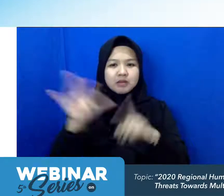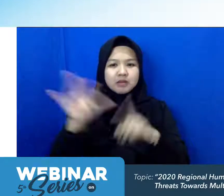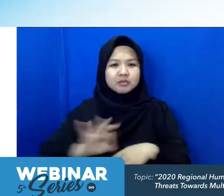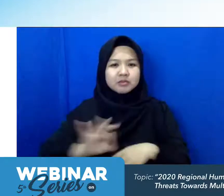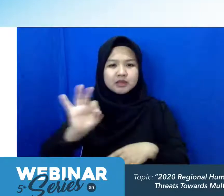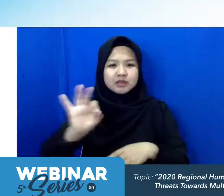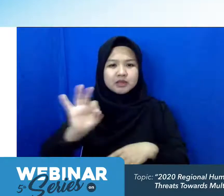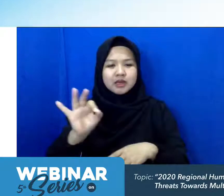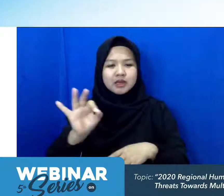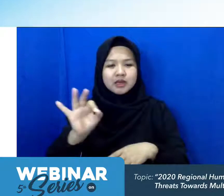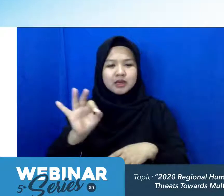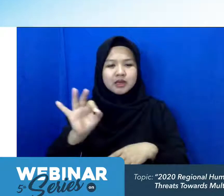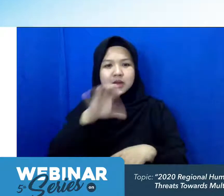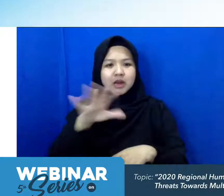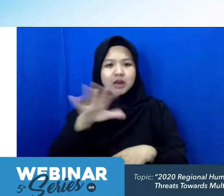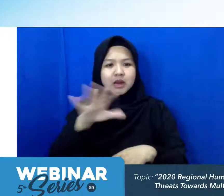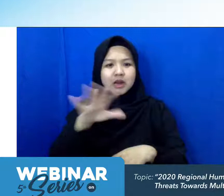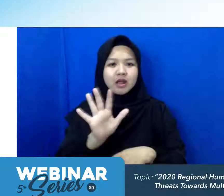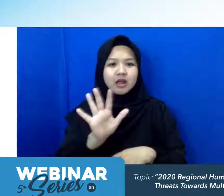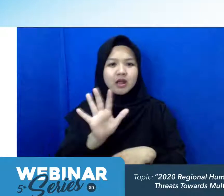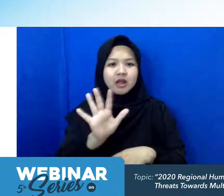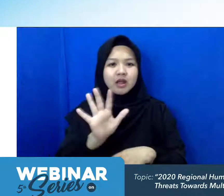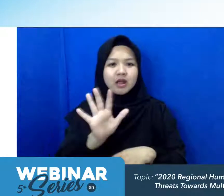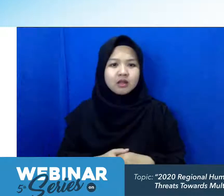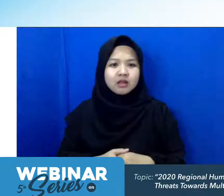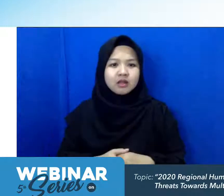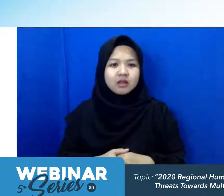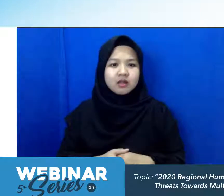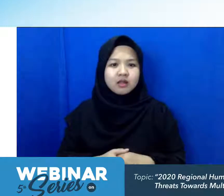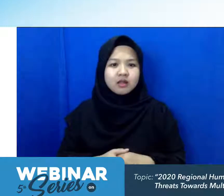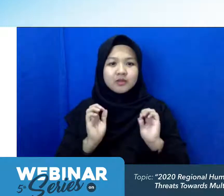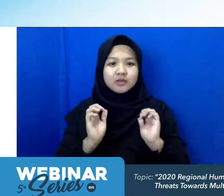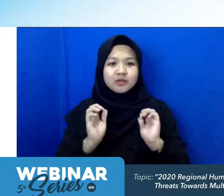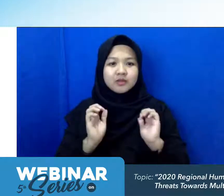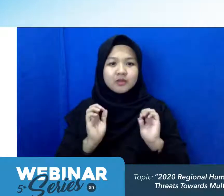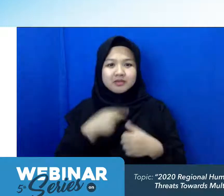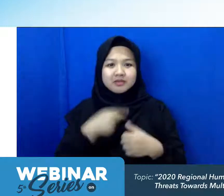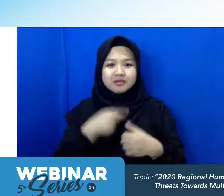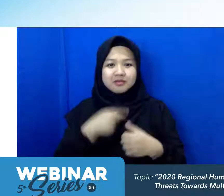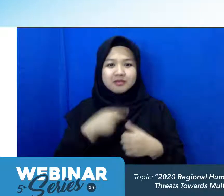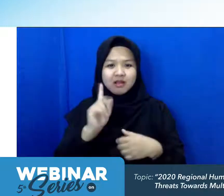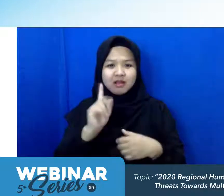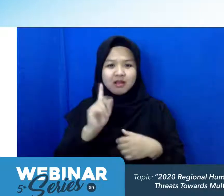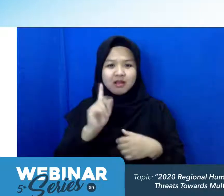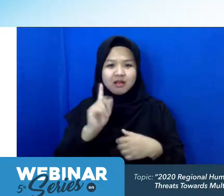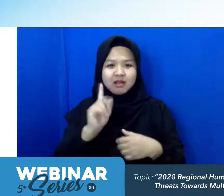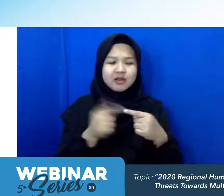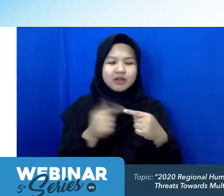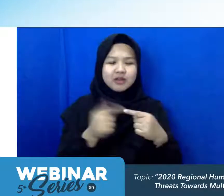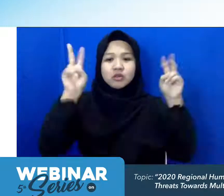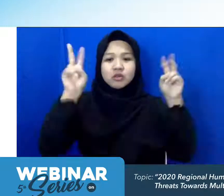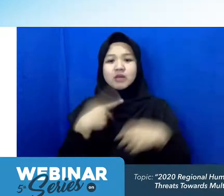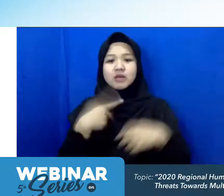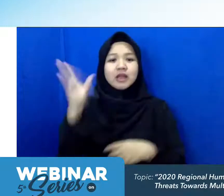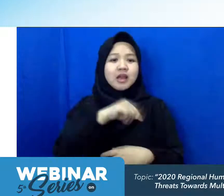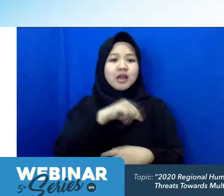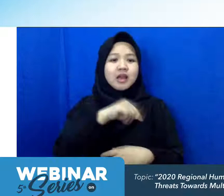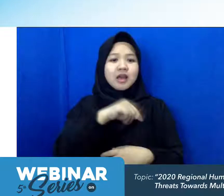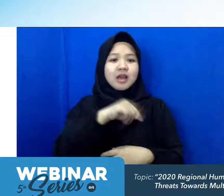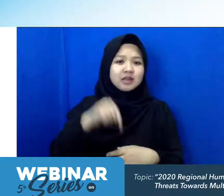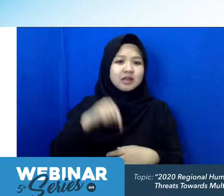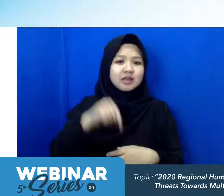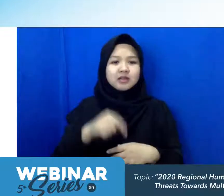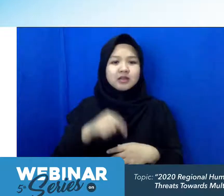participant answer no. Right. Yeah. So showing the really relevance of this topic and the different, all the